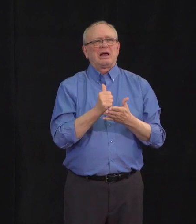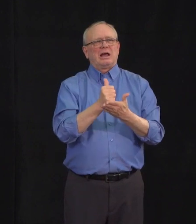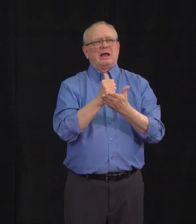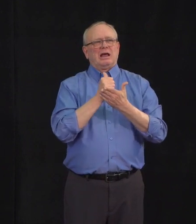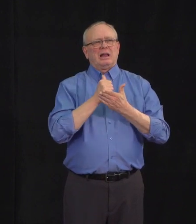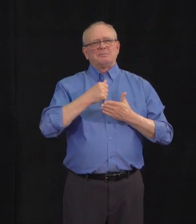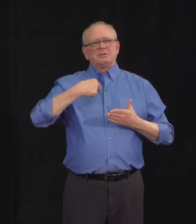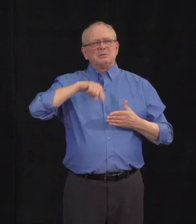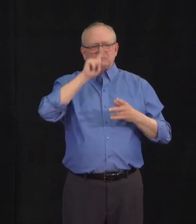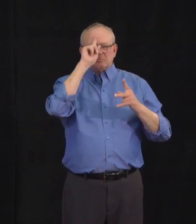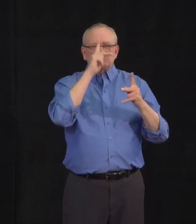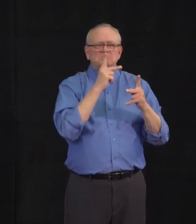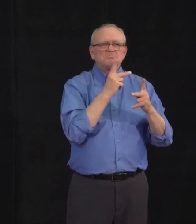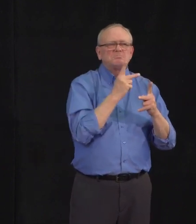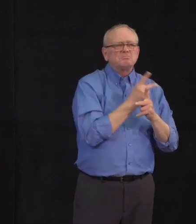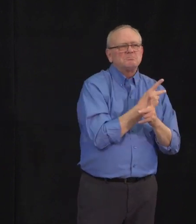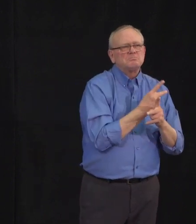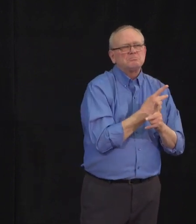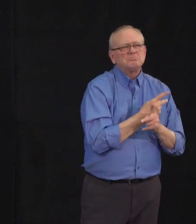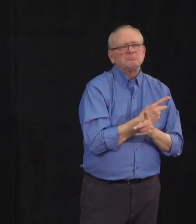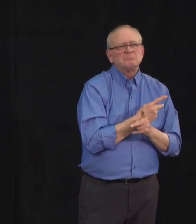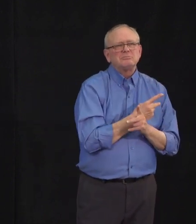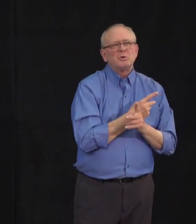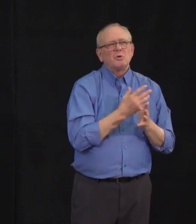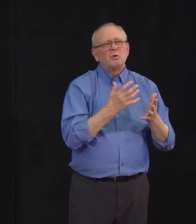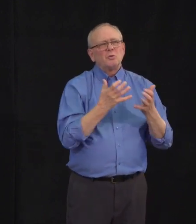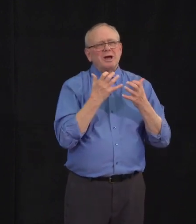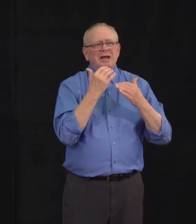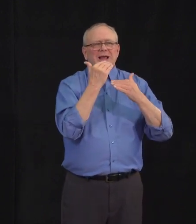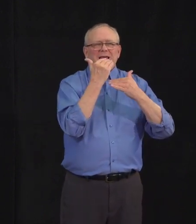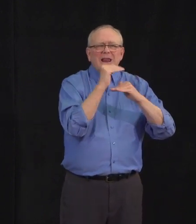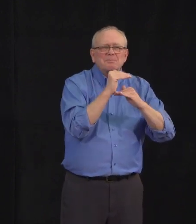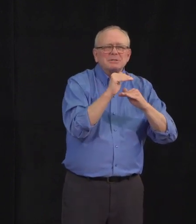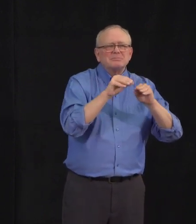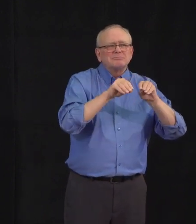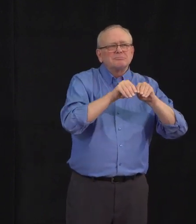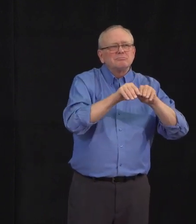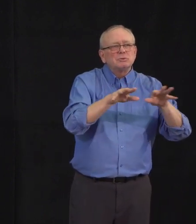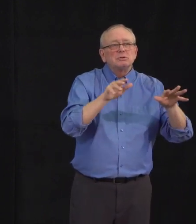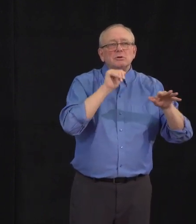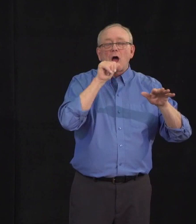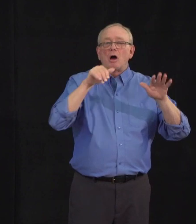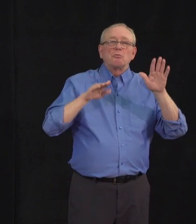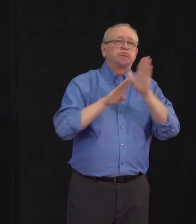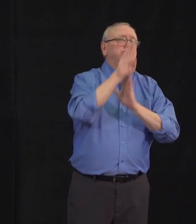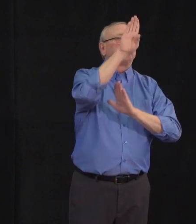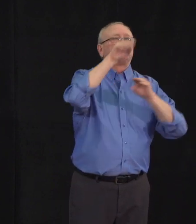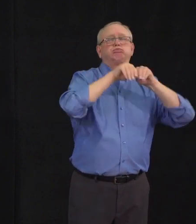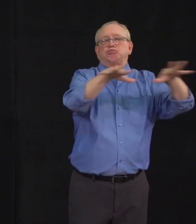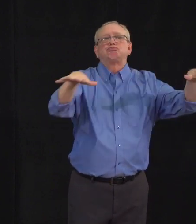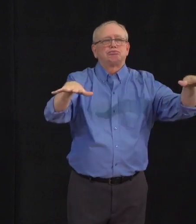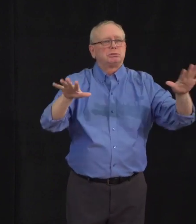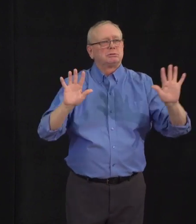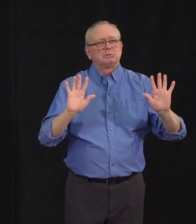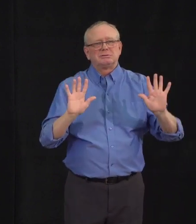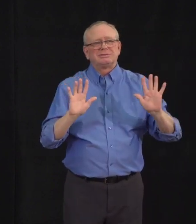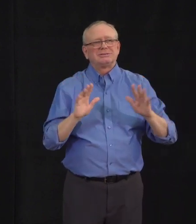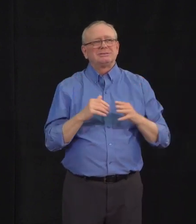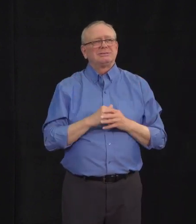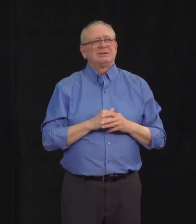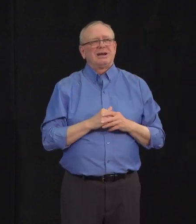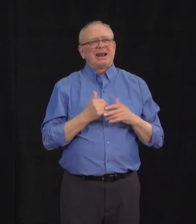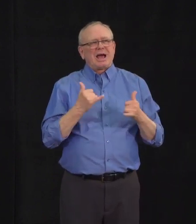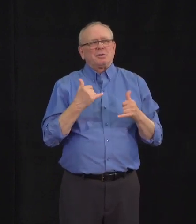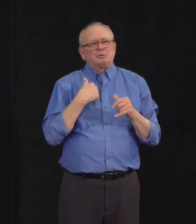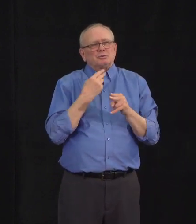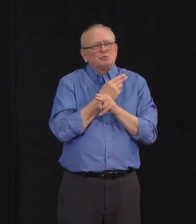virus as opposed to explosive growth of an outbreak? And so we've incorporated all of those things in addition to discussions that I've had